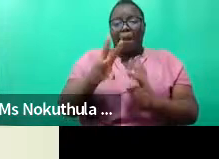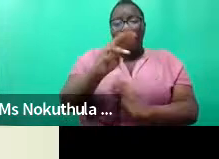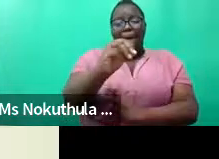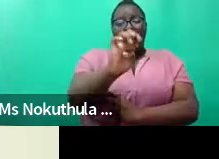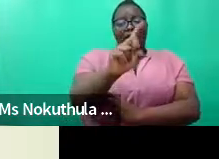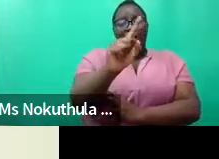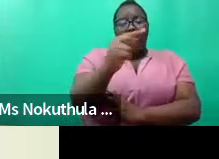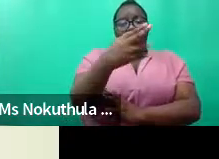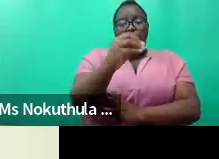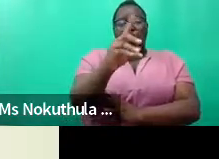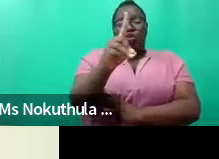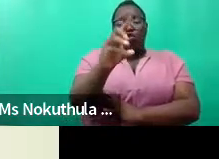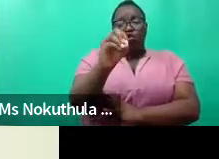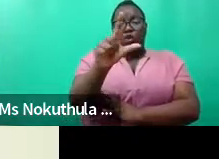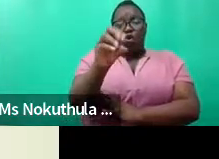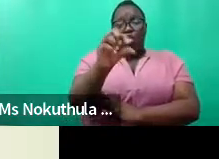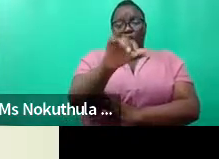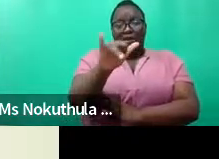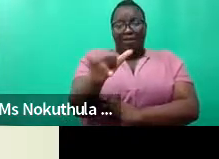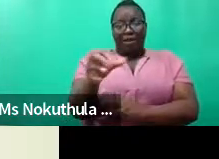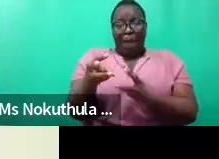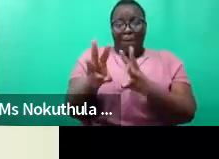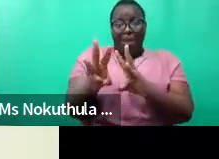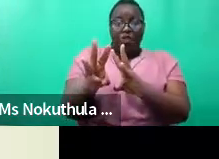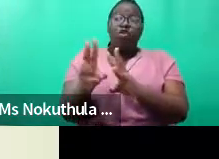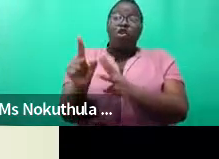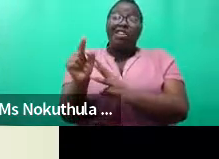data collection, which is focus group discussion, was